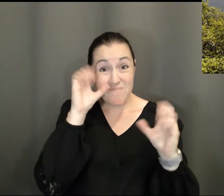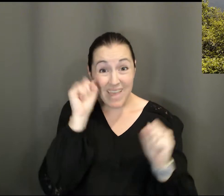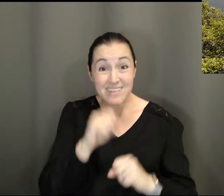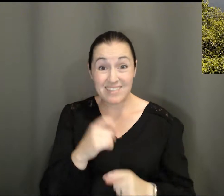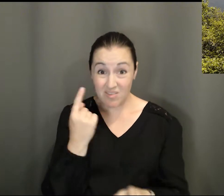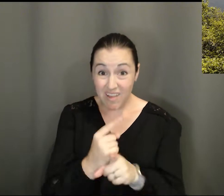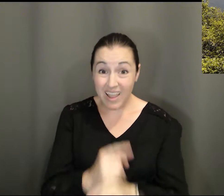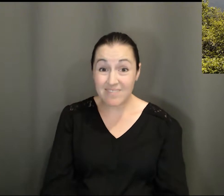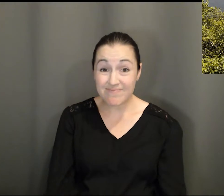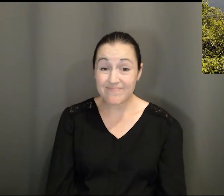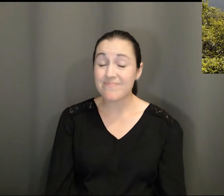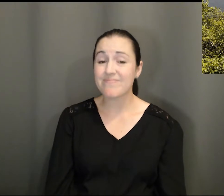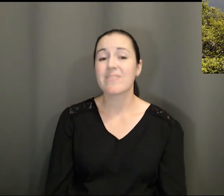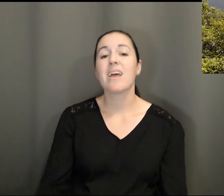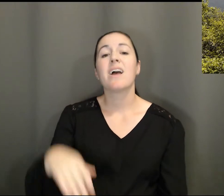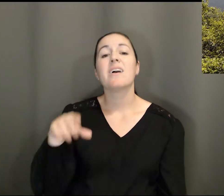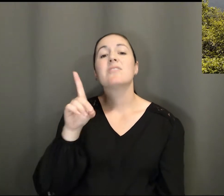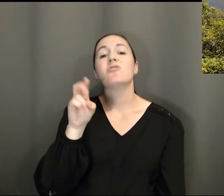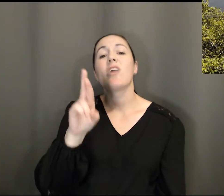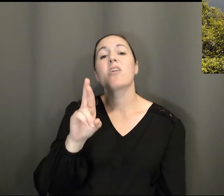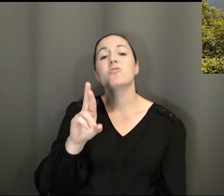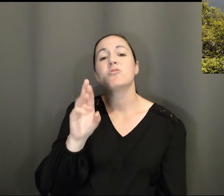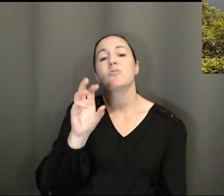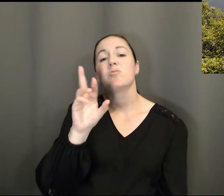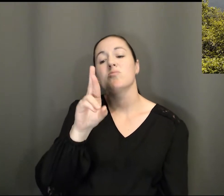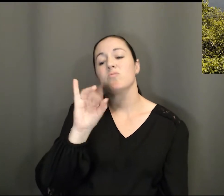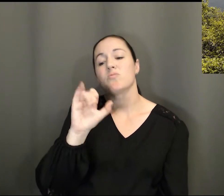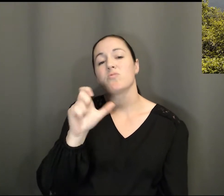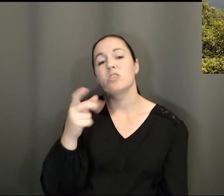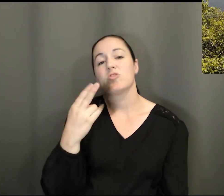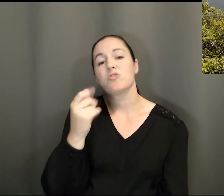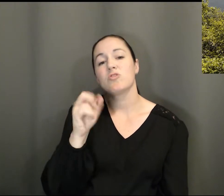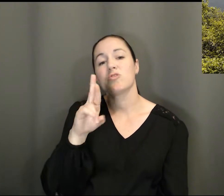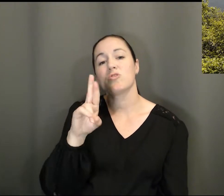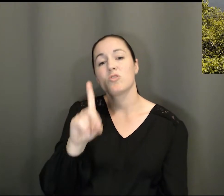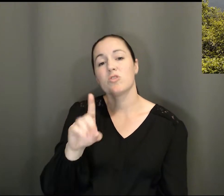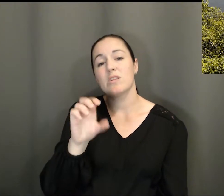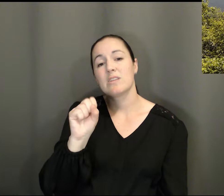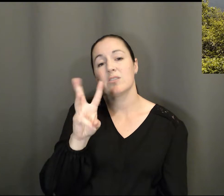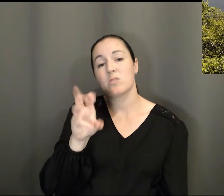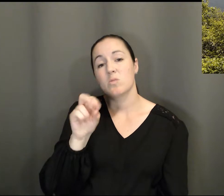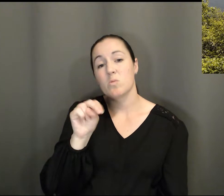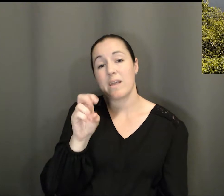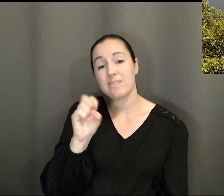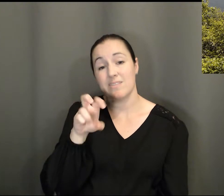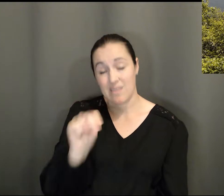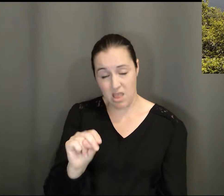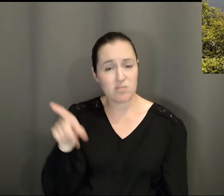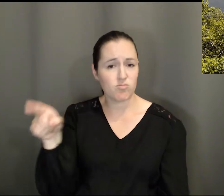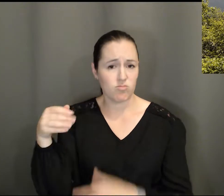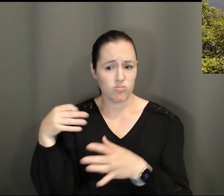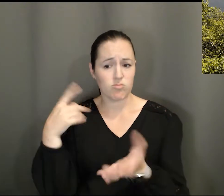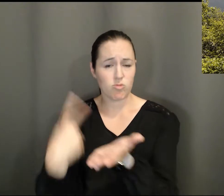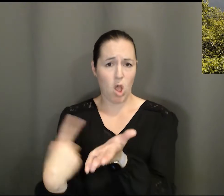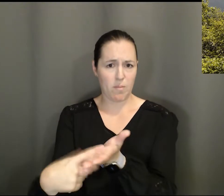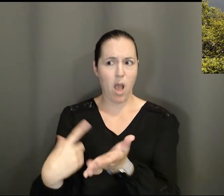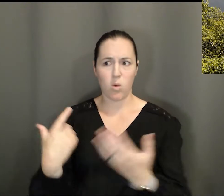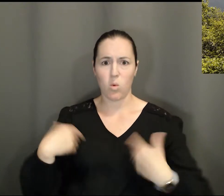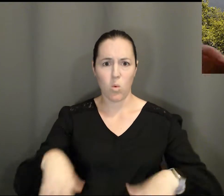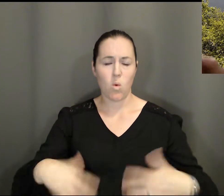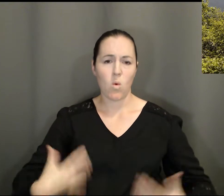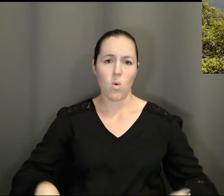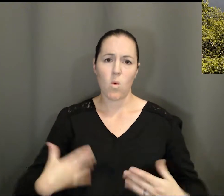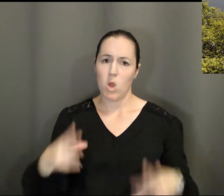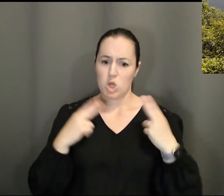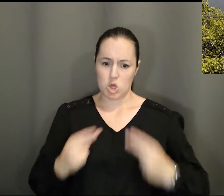research that he's done of the DNA sequence of the human genome. The genome is the complete set of genetic information for humans. You